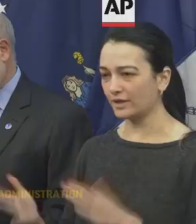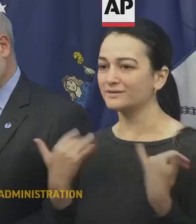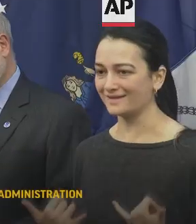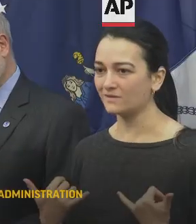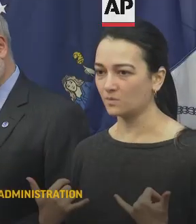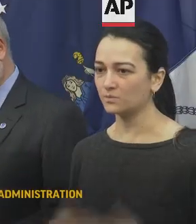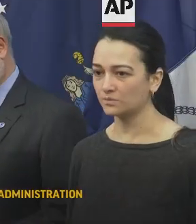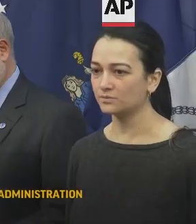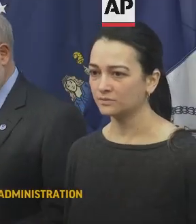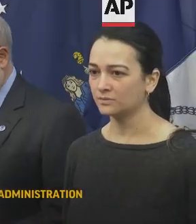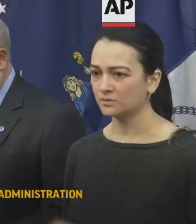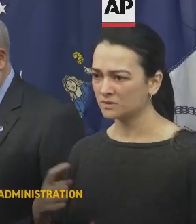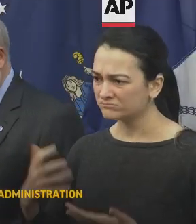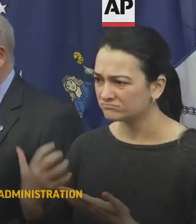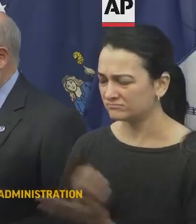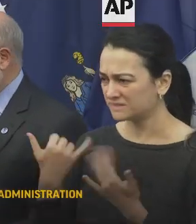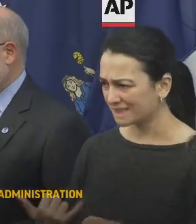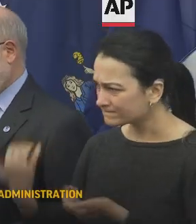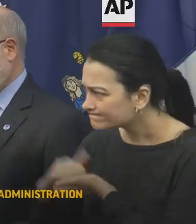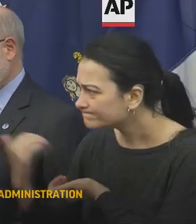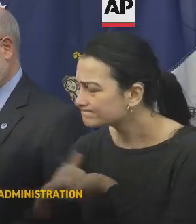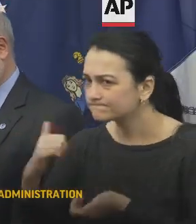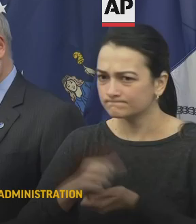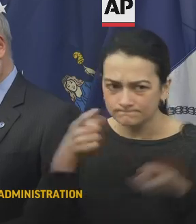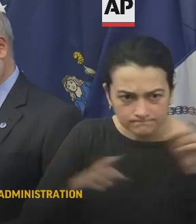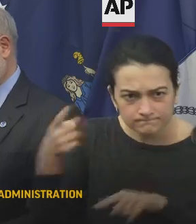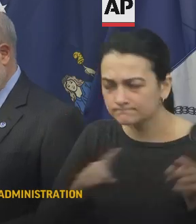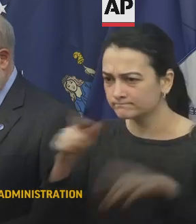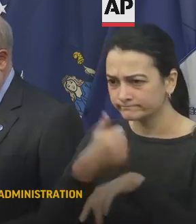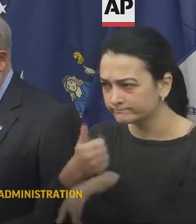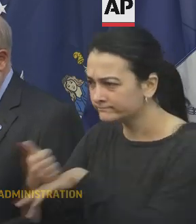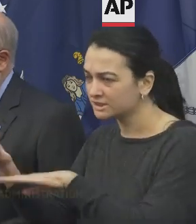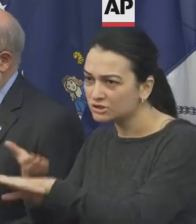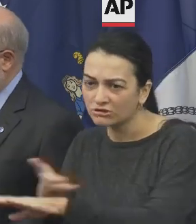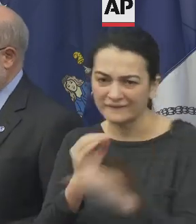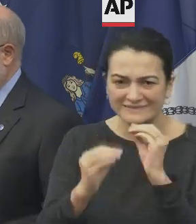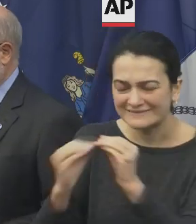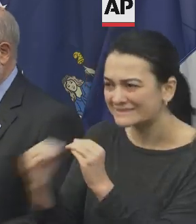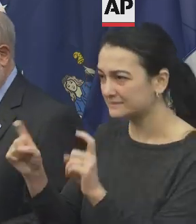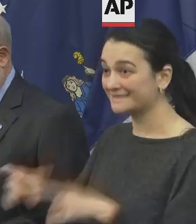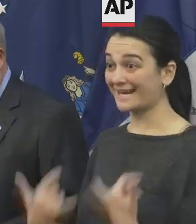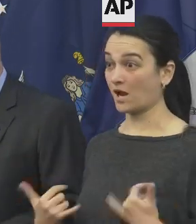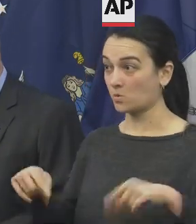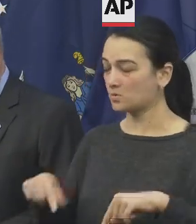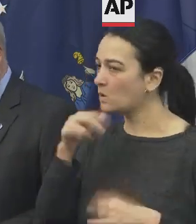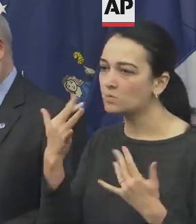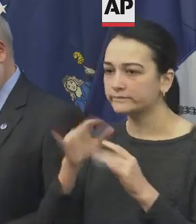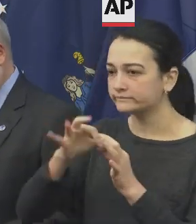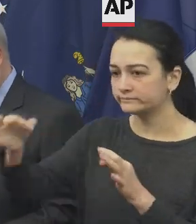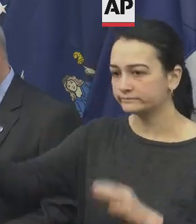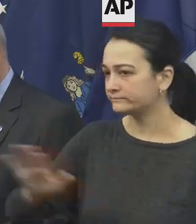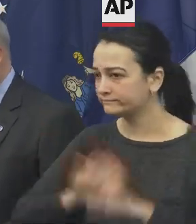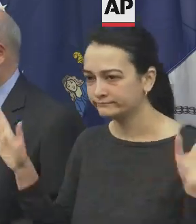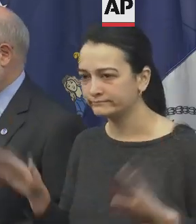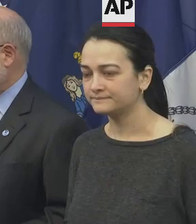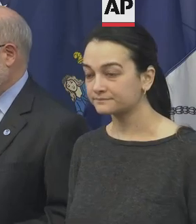NOAA is predicting an above normal 2022 Atlantic hurricane season, which would make